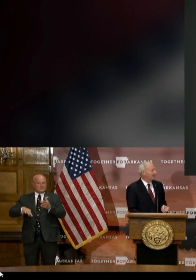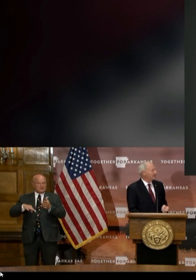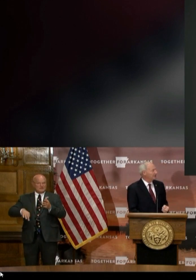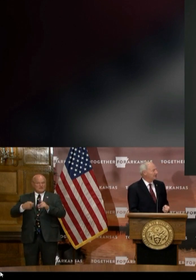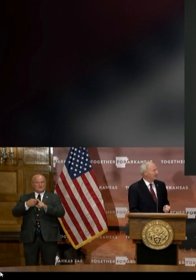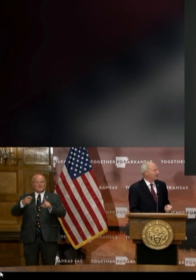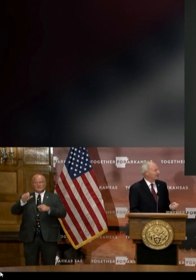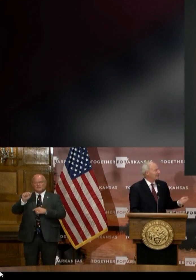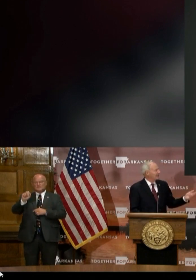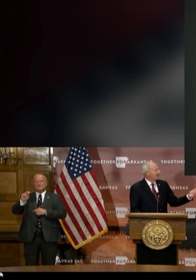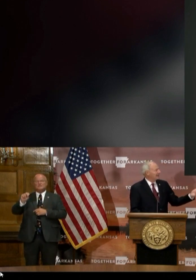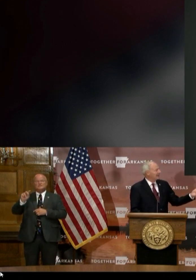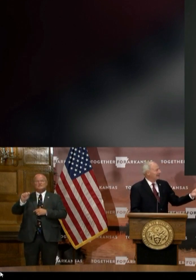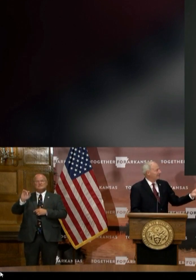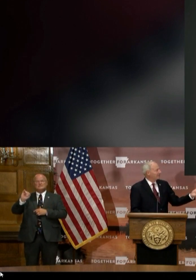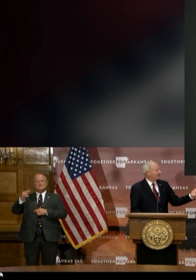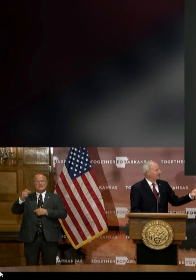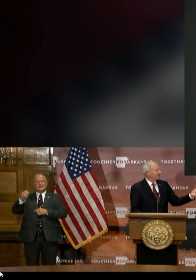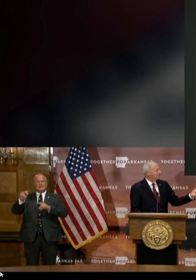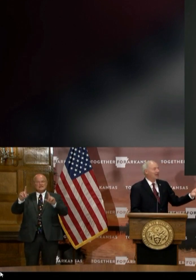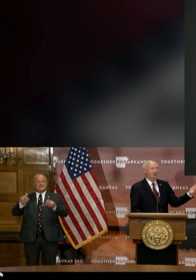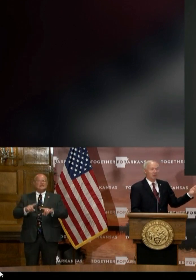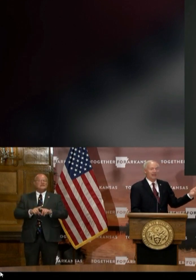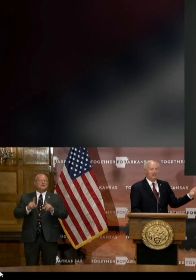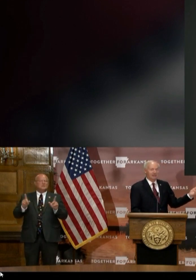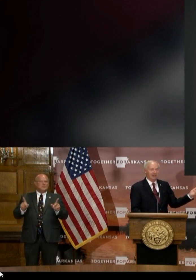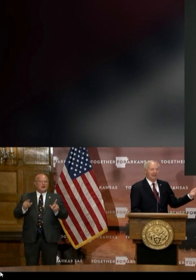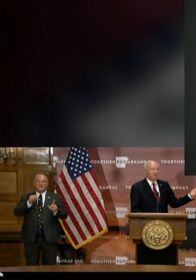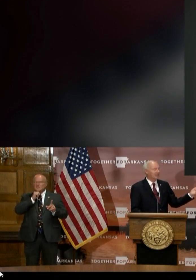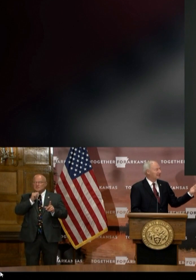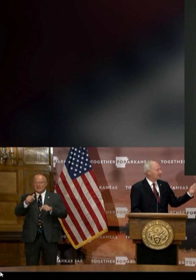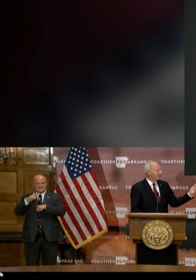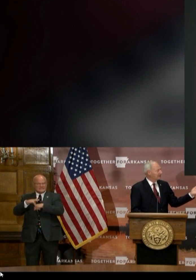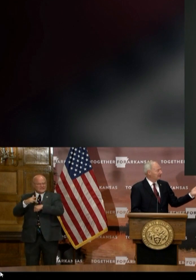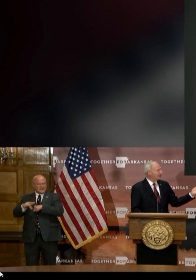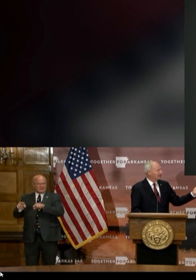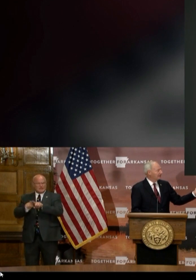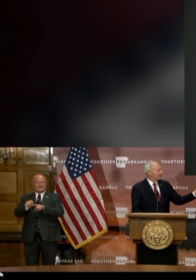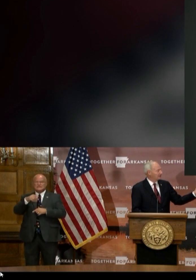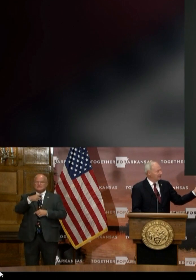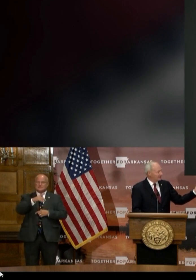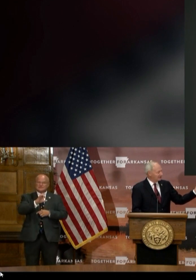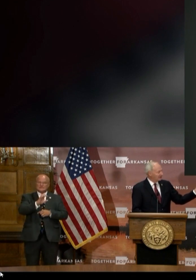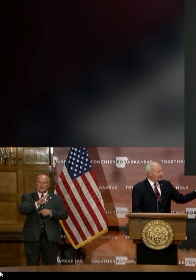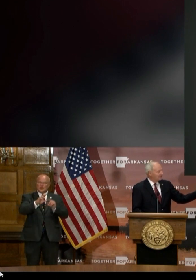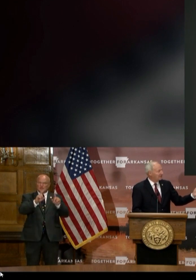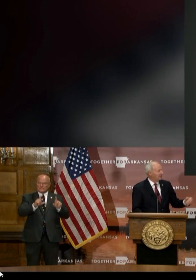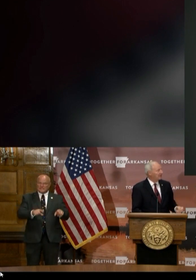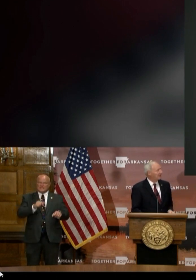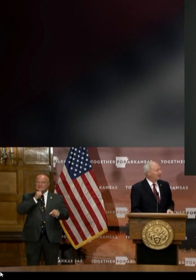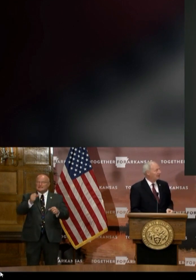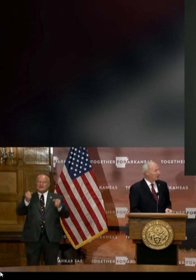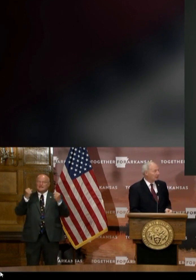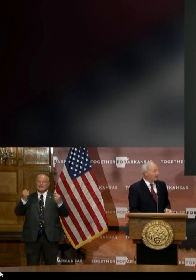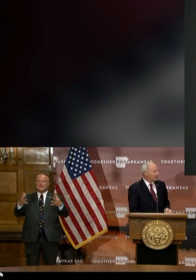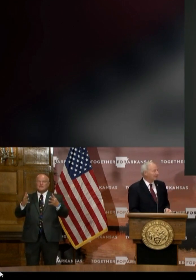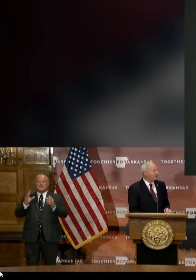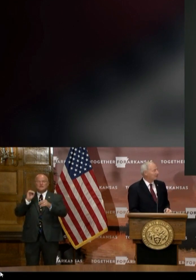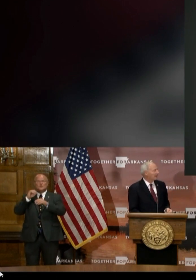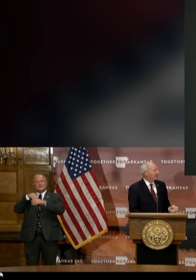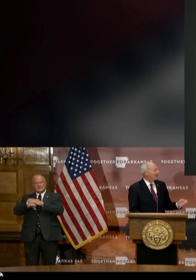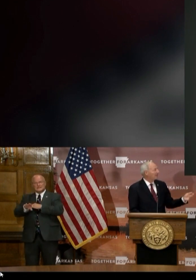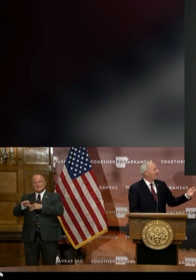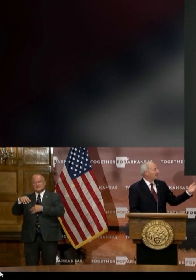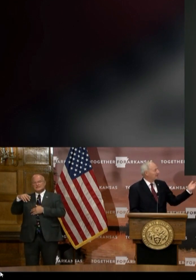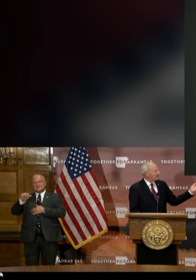from the antigen test? But they're not quite as available as a PCR test, and then not that many are going to get